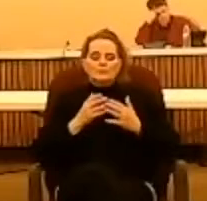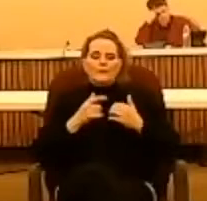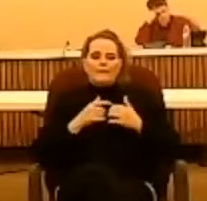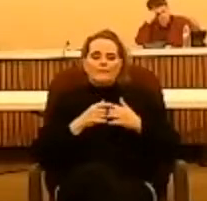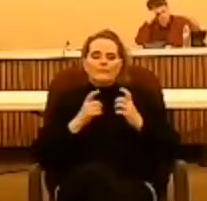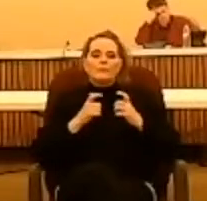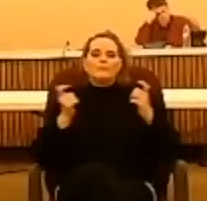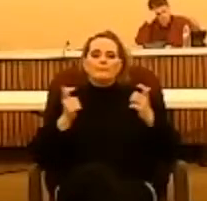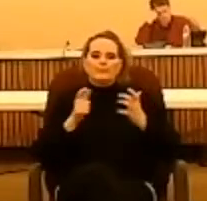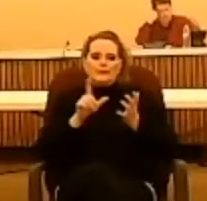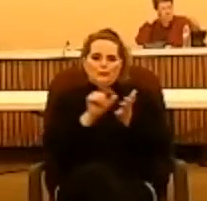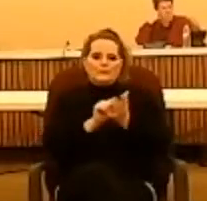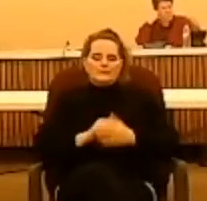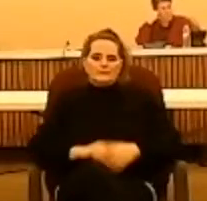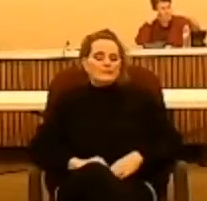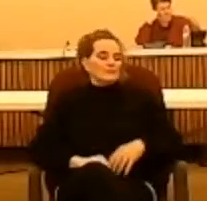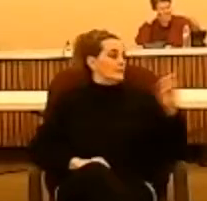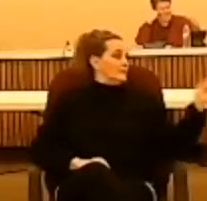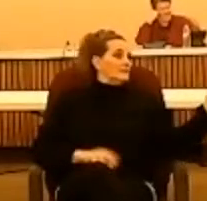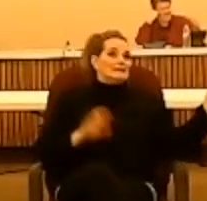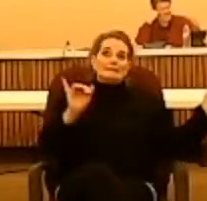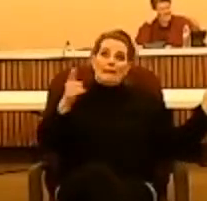need it. Yeah, like me.